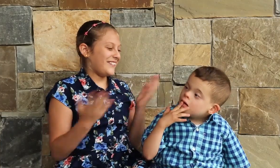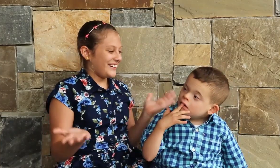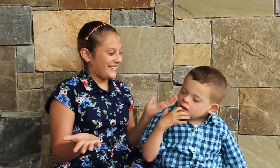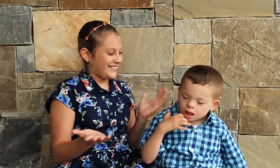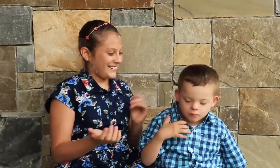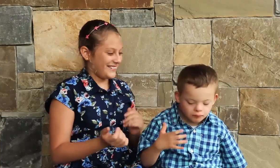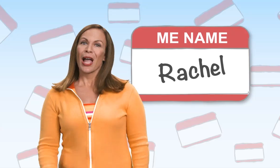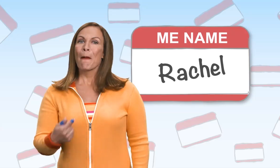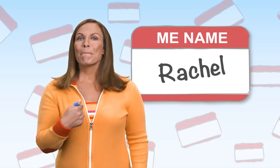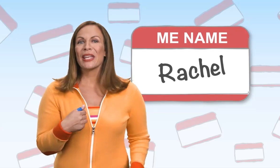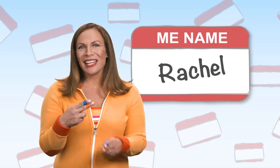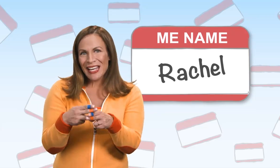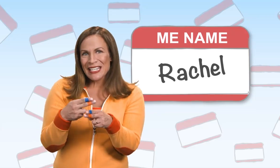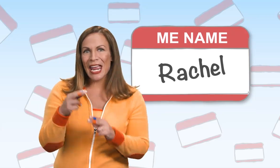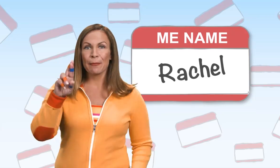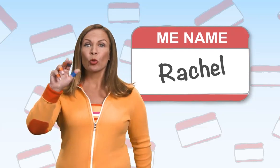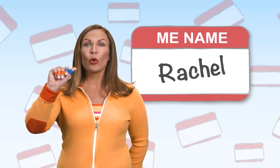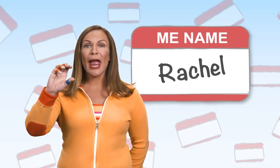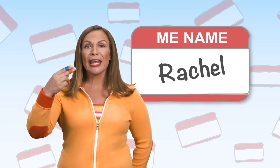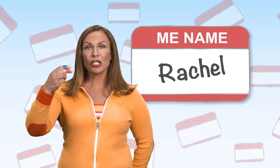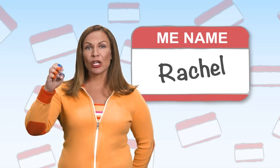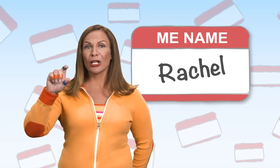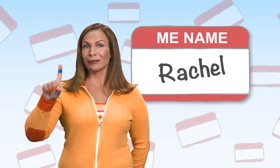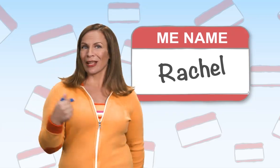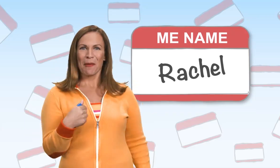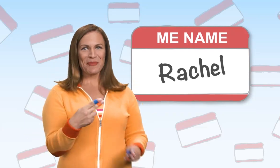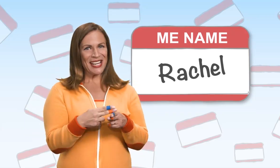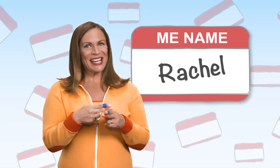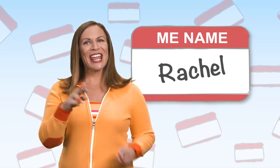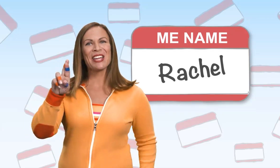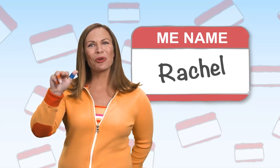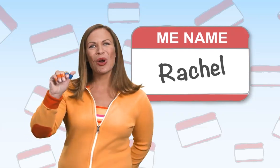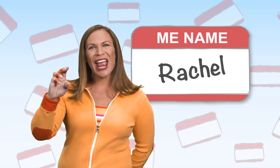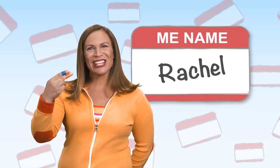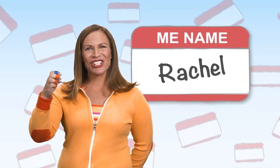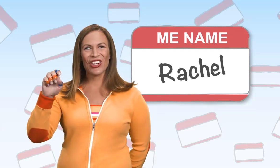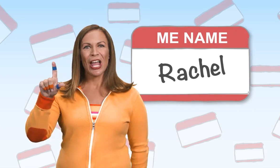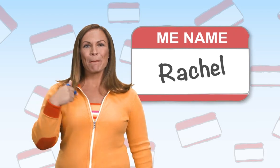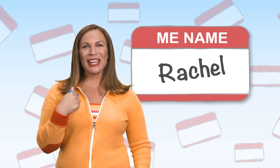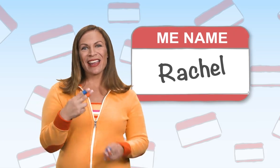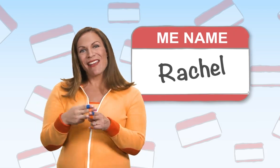what? Me name Rachel. Me name Rachel. Me